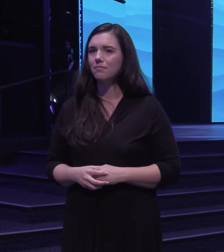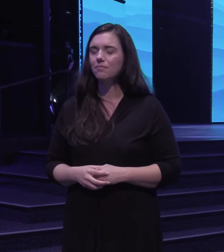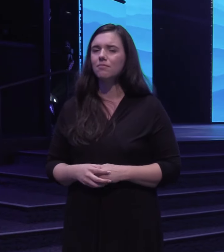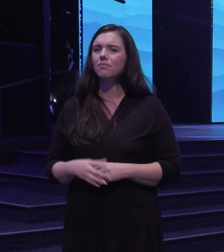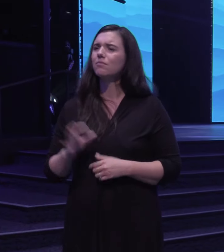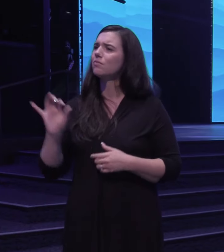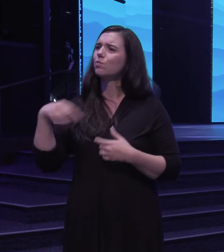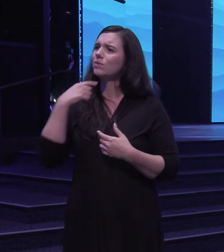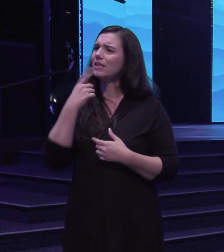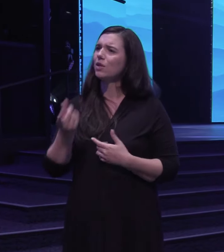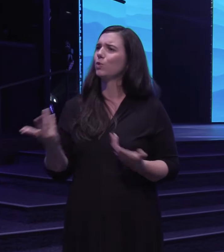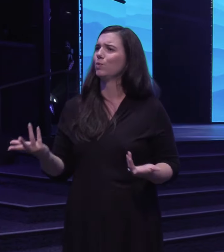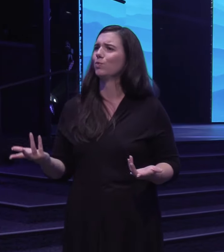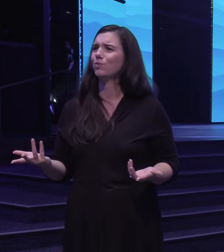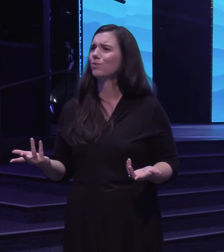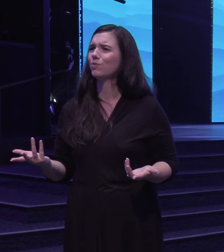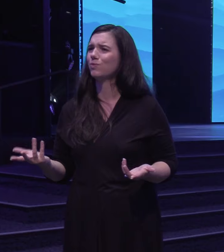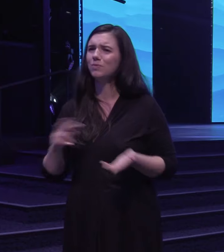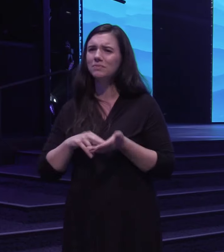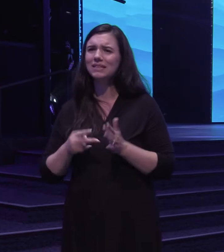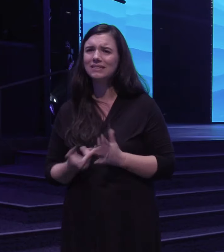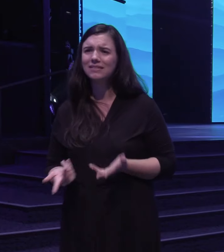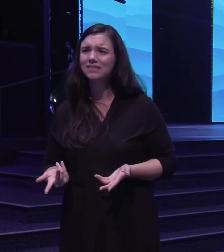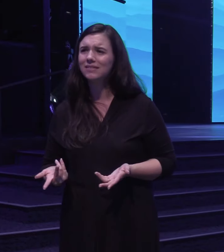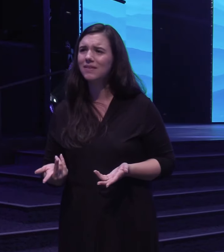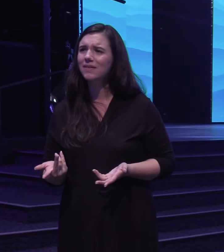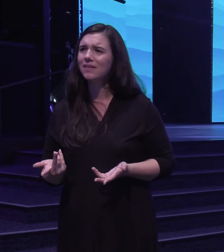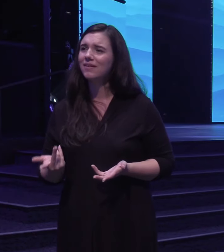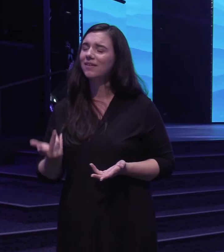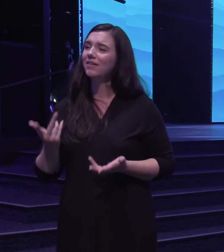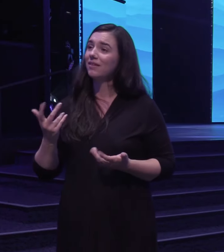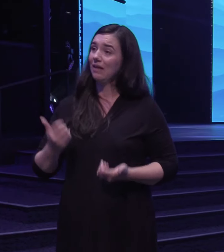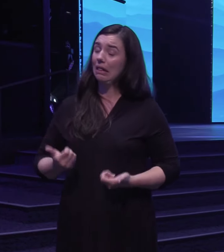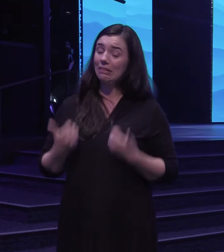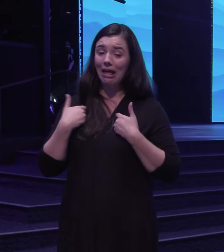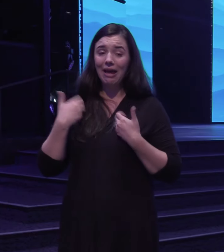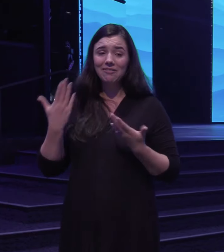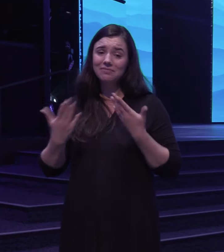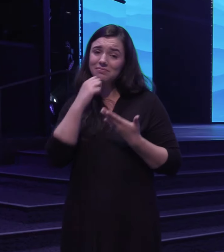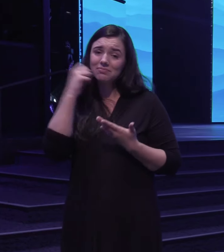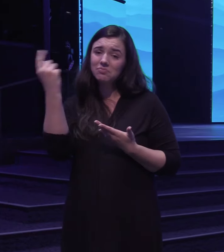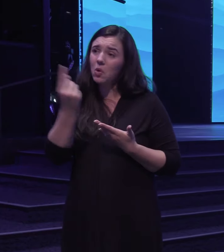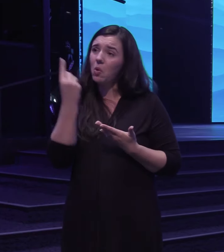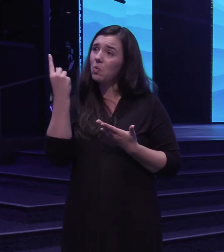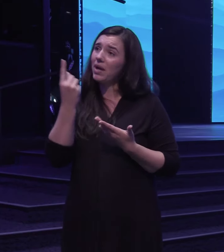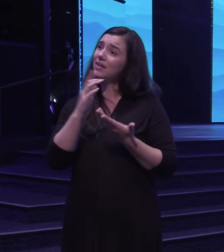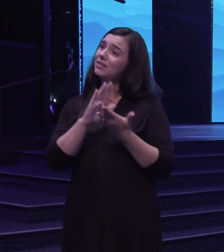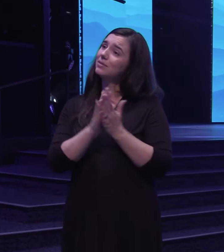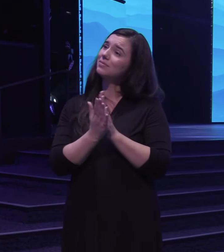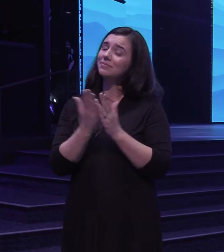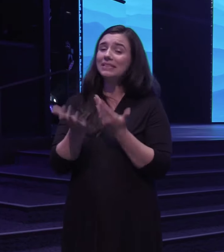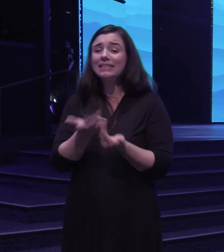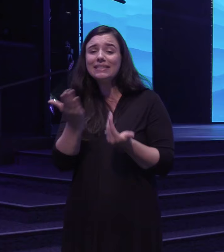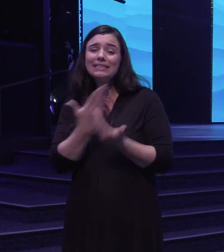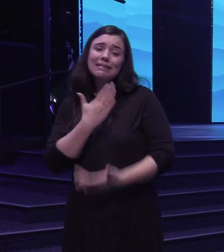What does that tell you? It says that life may not always be a bowl of